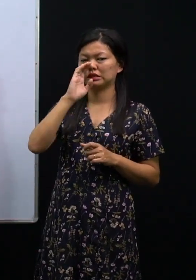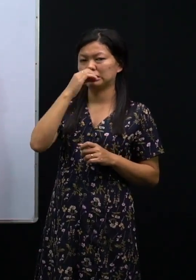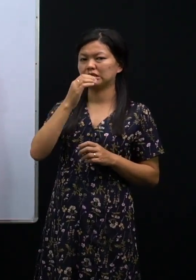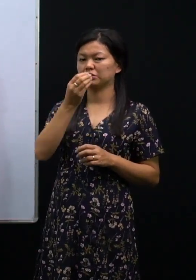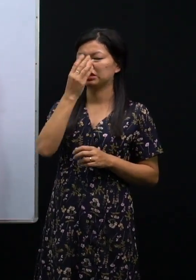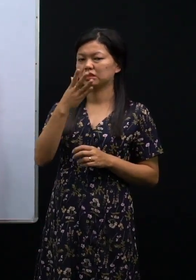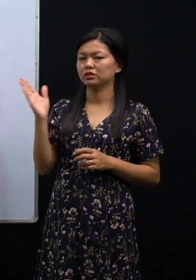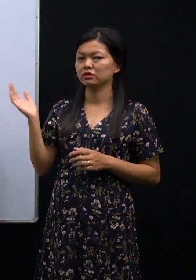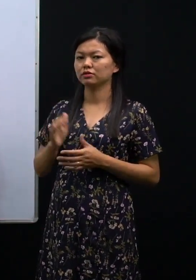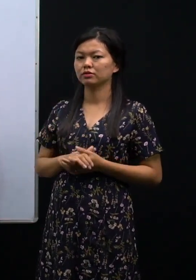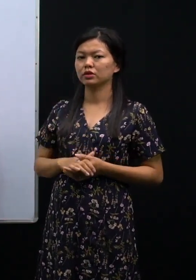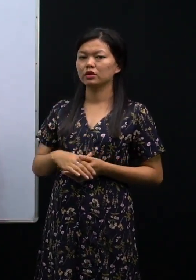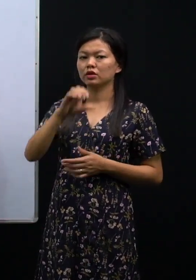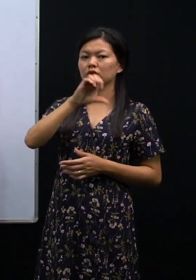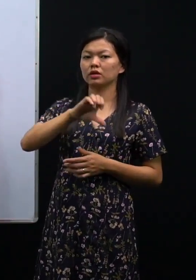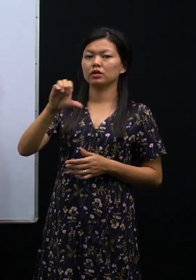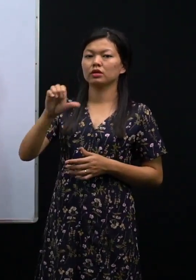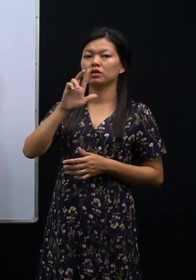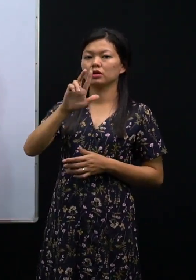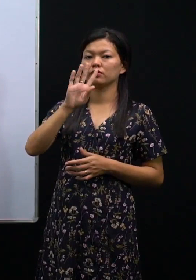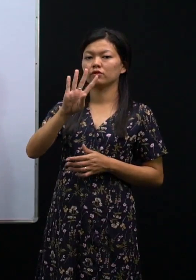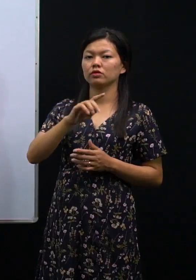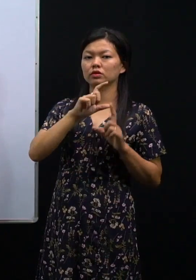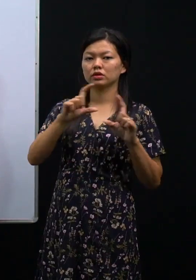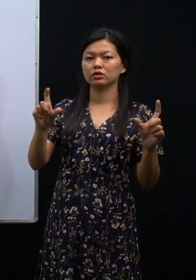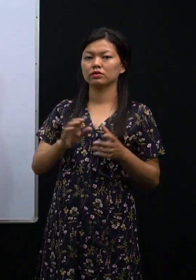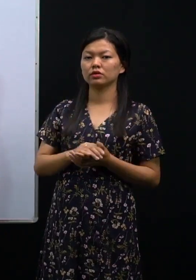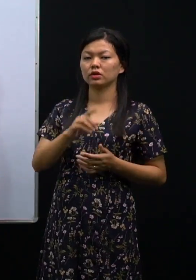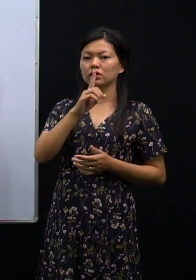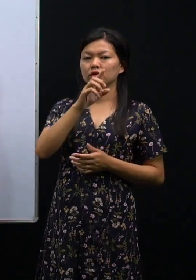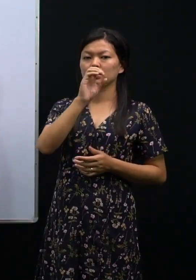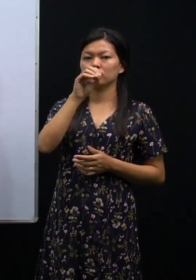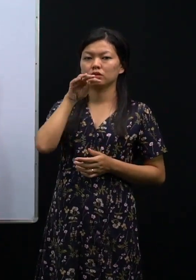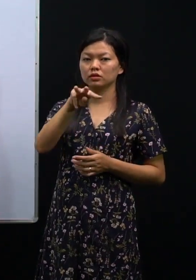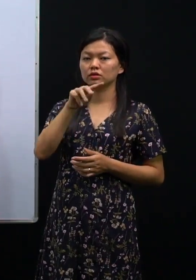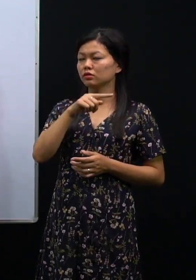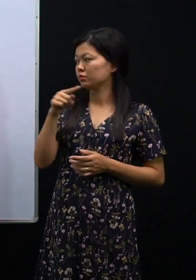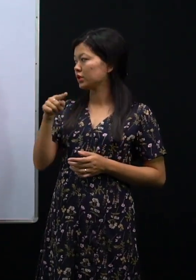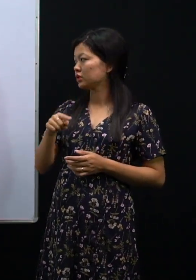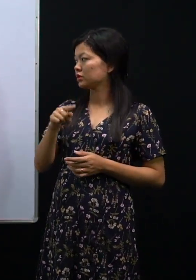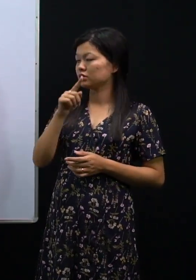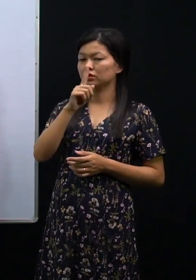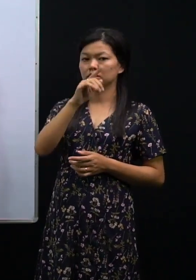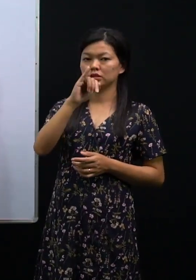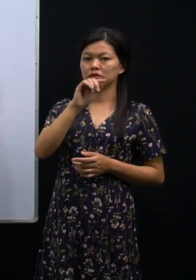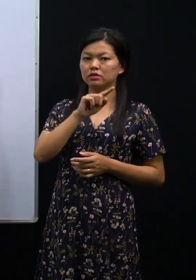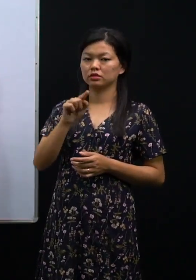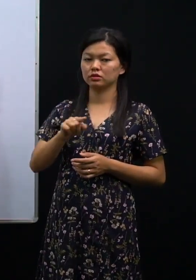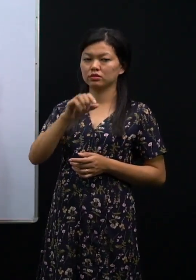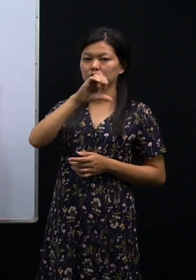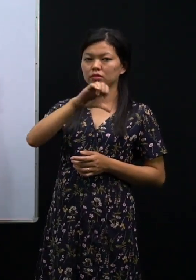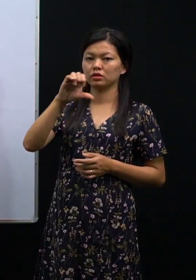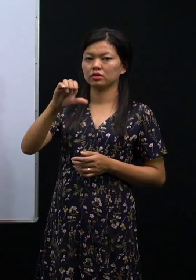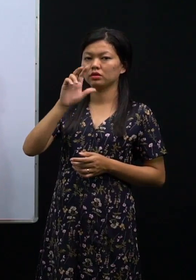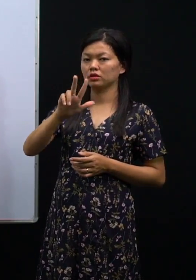4. Clear? Understood? 10,000 minus 16, 9,984. This is the way also you